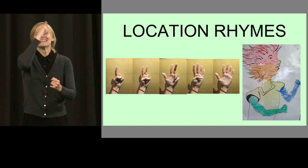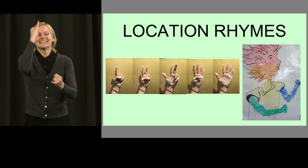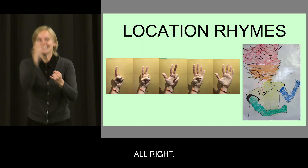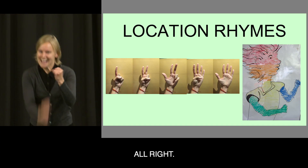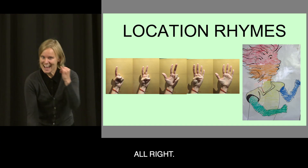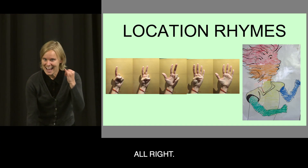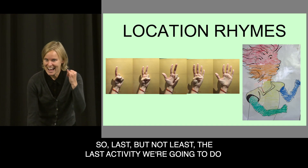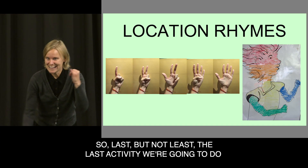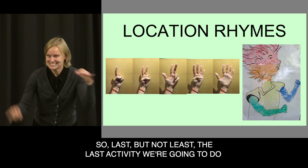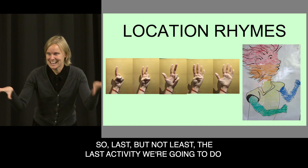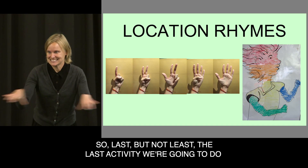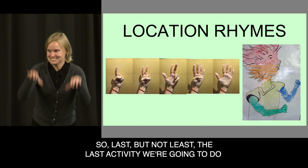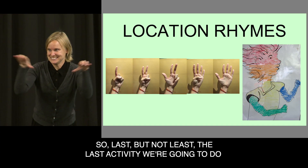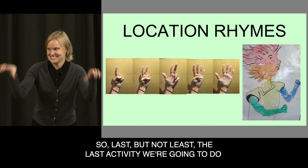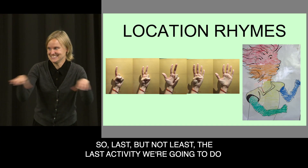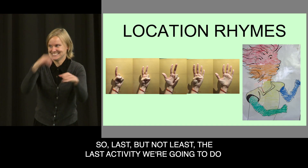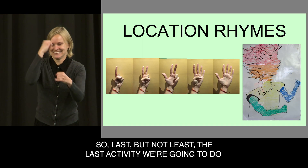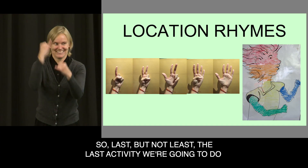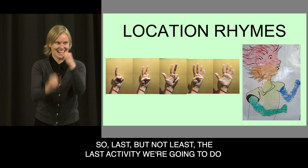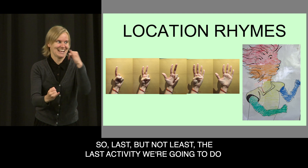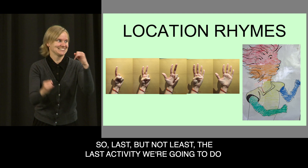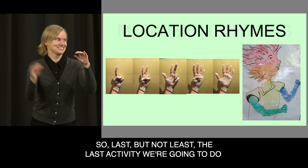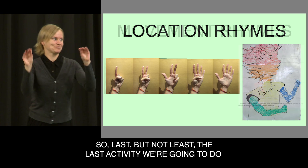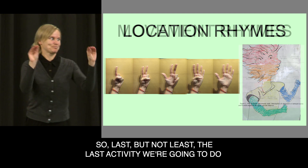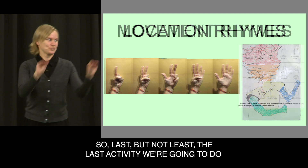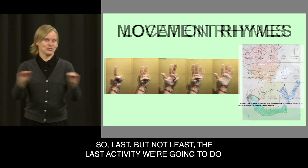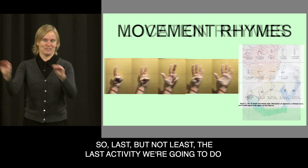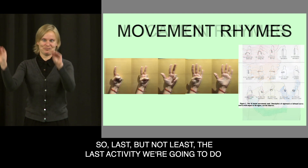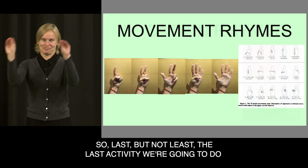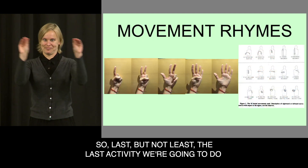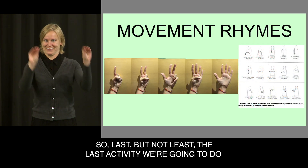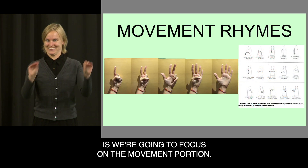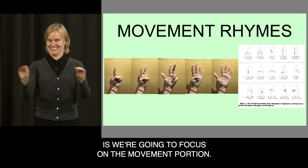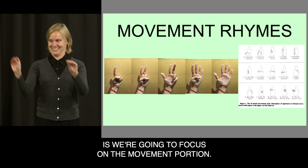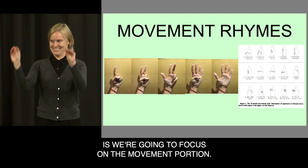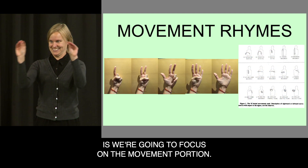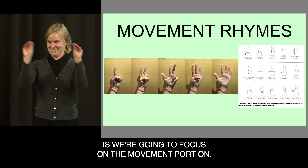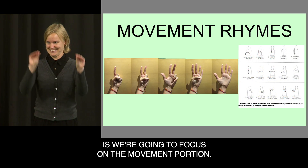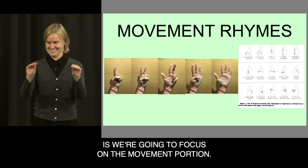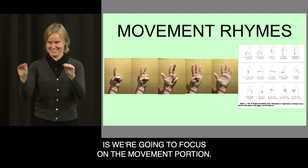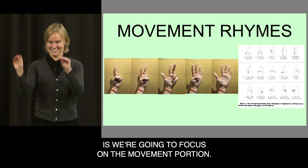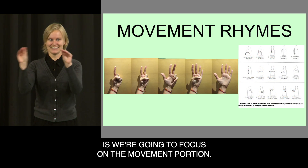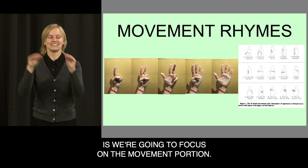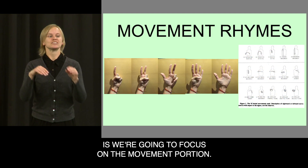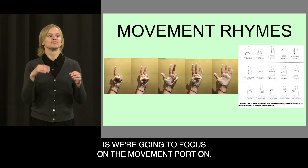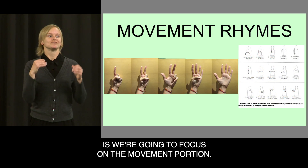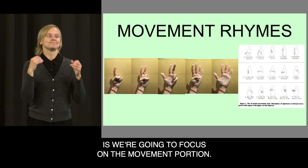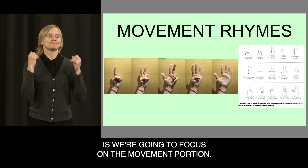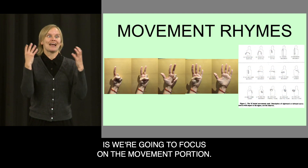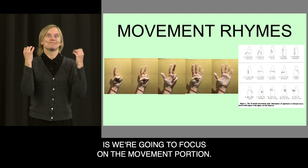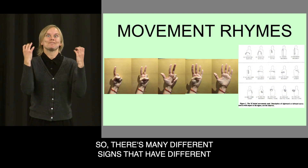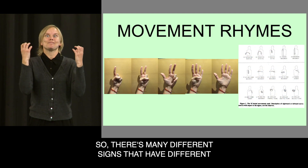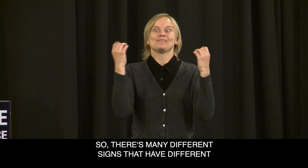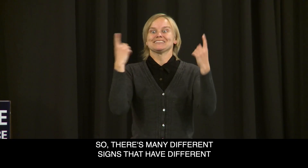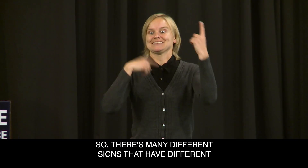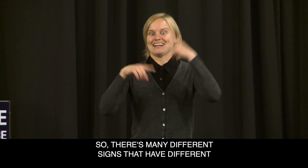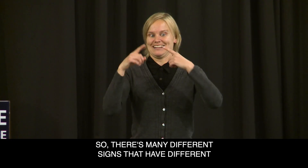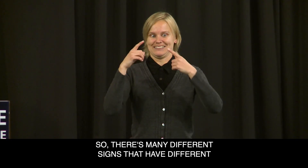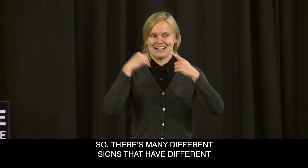All right, so last but not least, the last activity we're going to do is we're going to focus on the movement portion. So there's